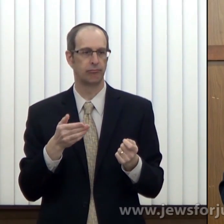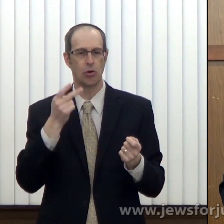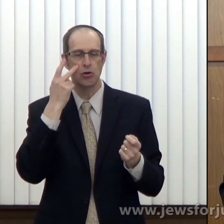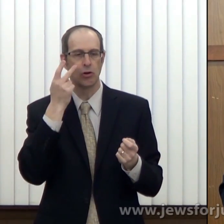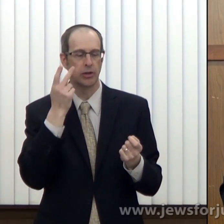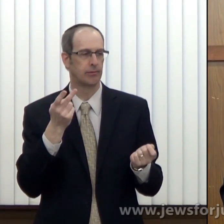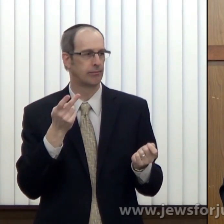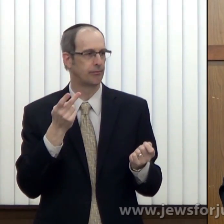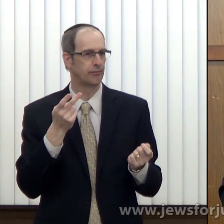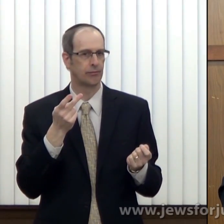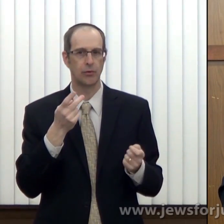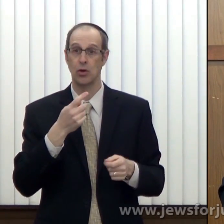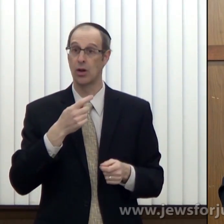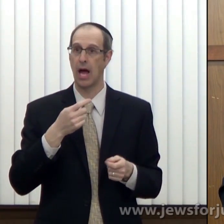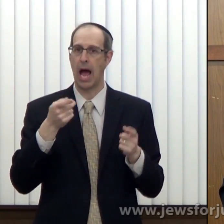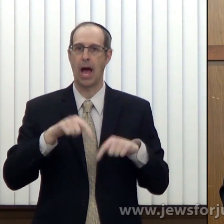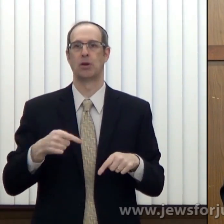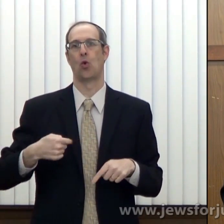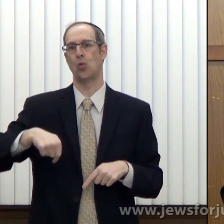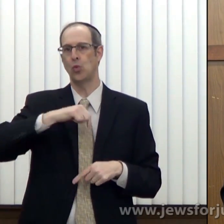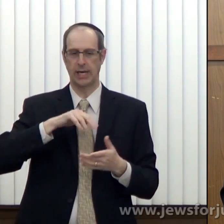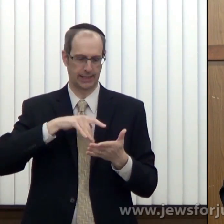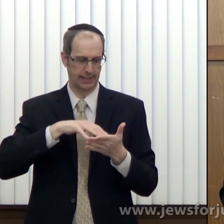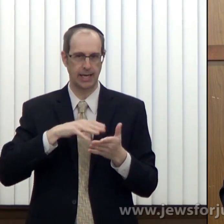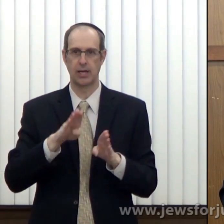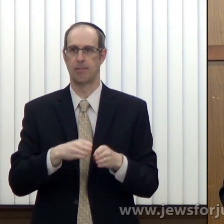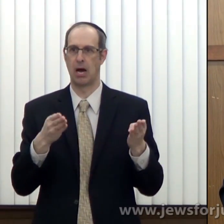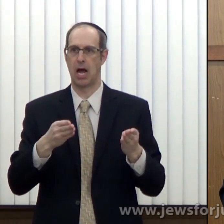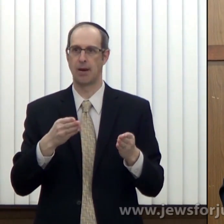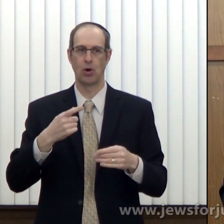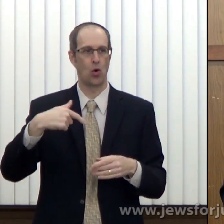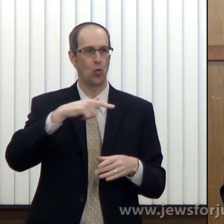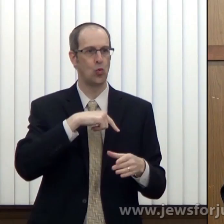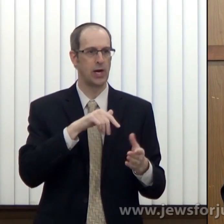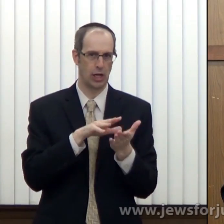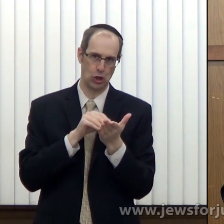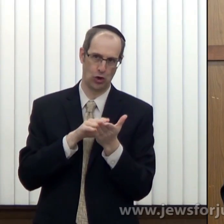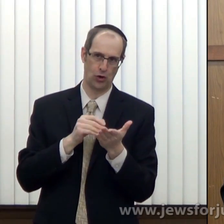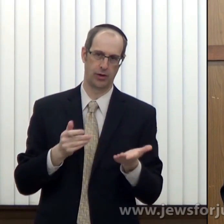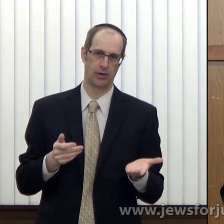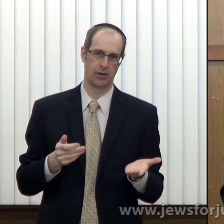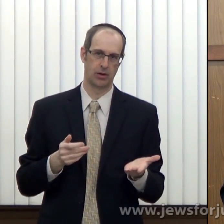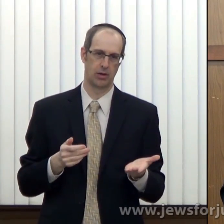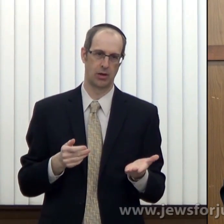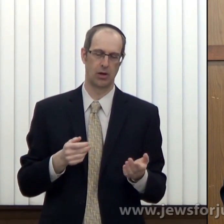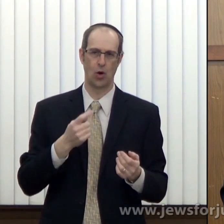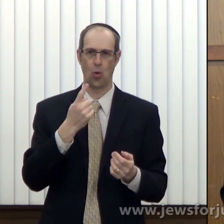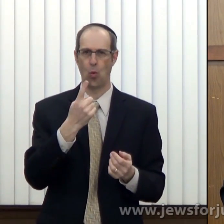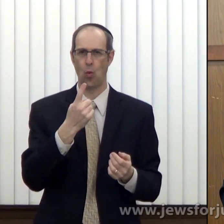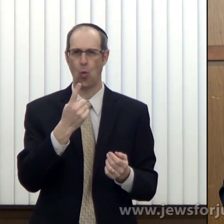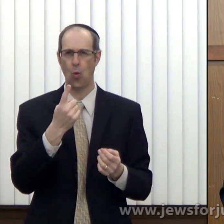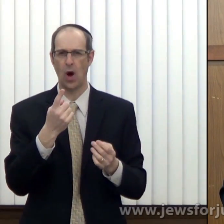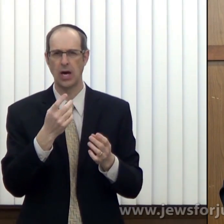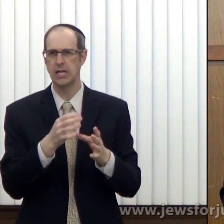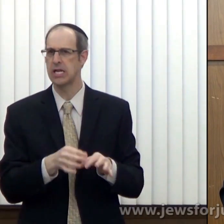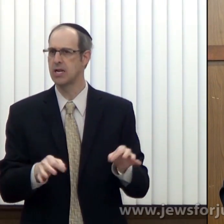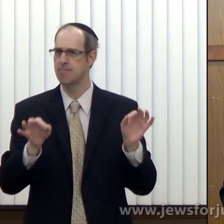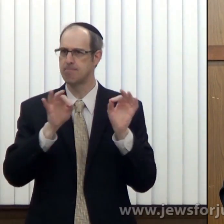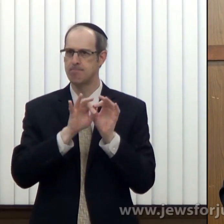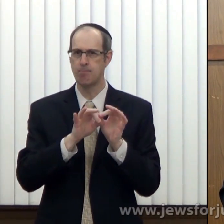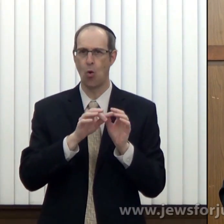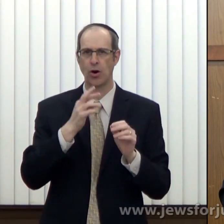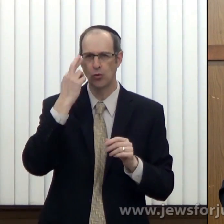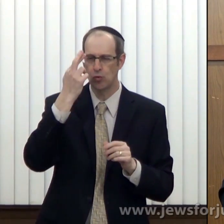When we study the Bible, we are taught that one of the major purposes of the